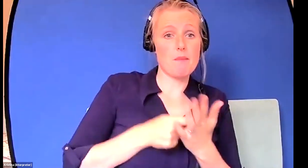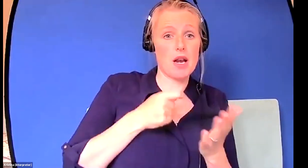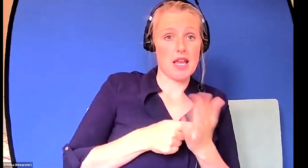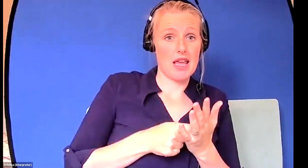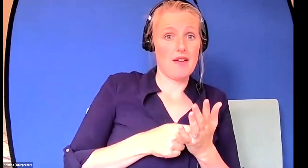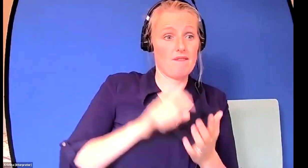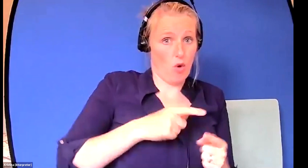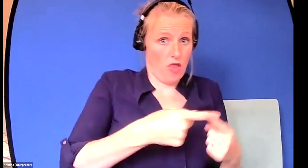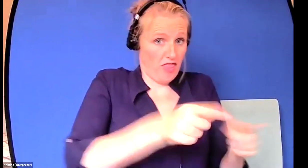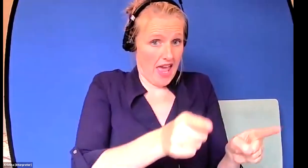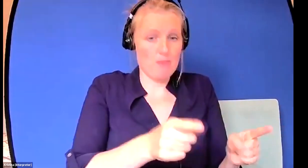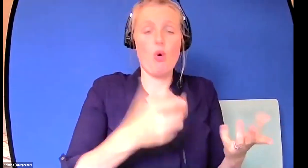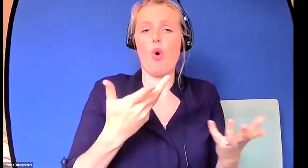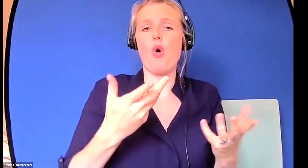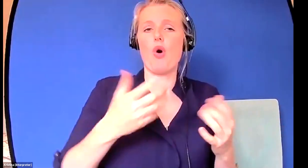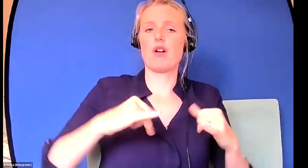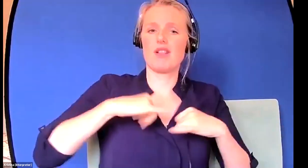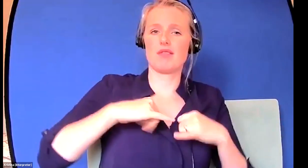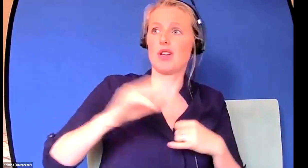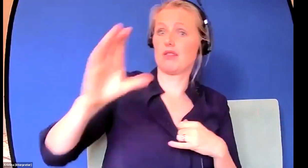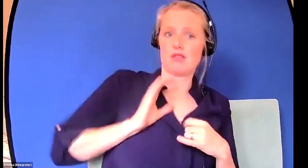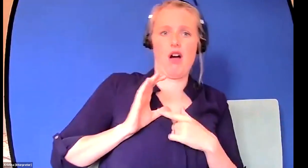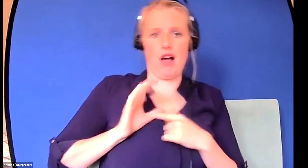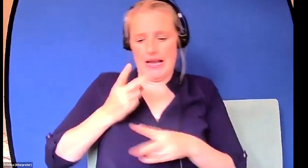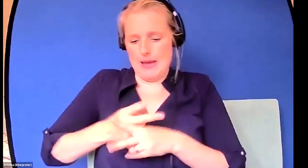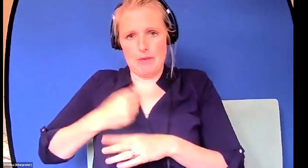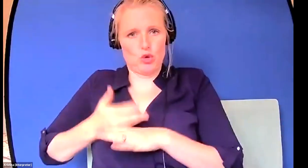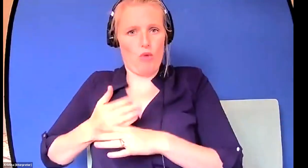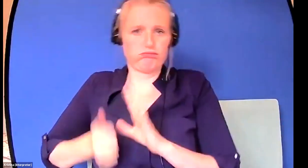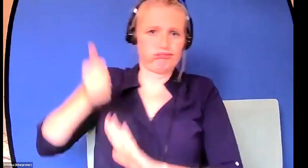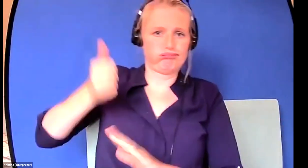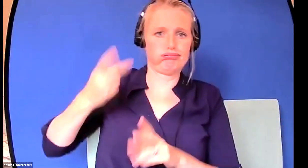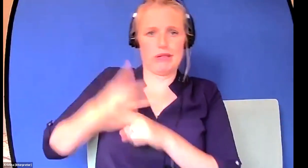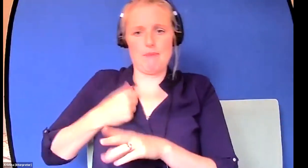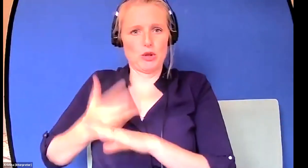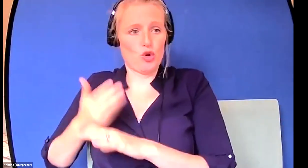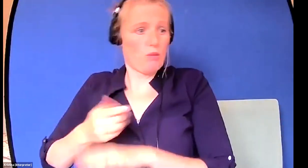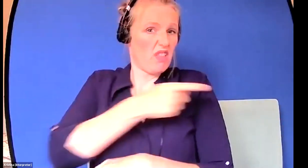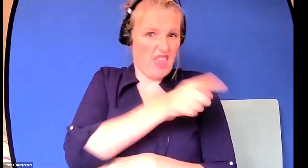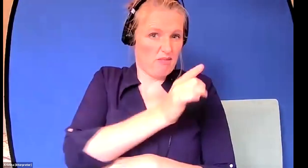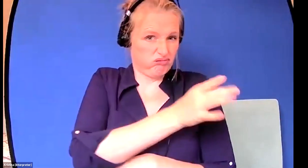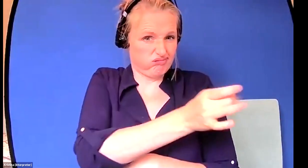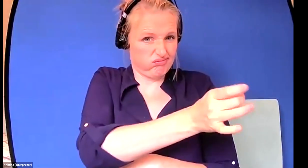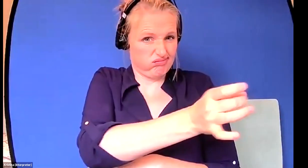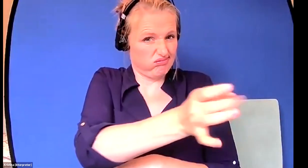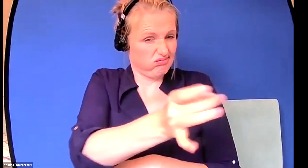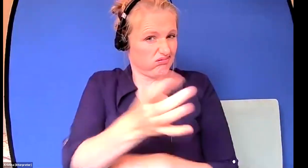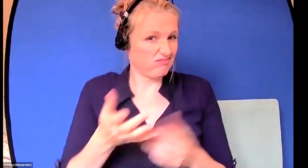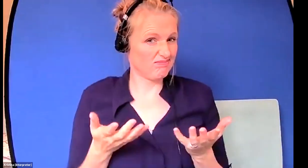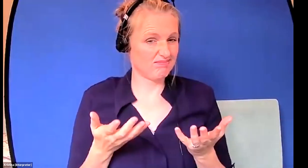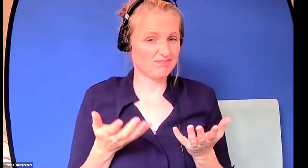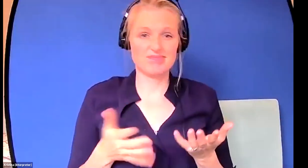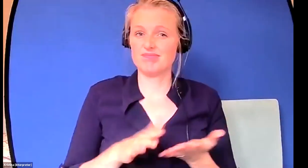preservation, mothballing, maintenance. So how the cultural bailout can therefore be said to represent a